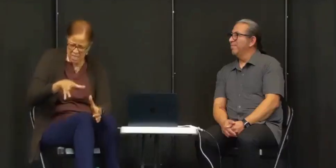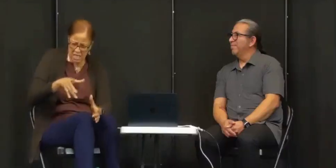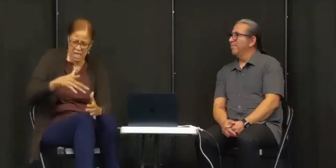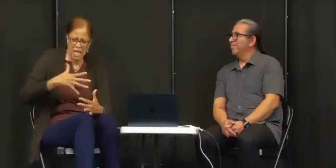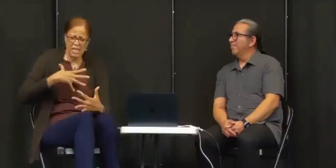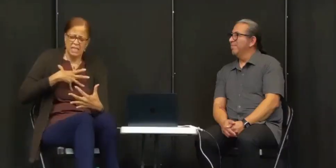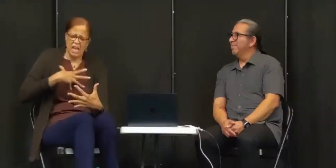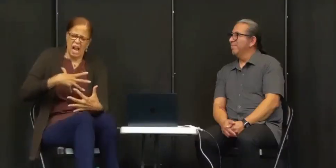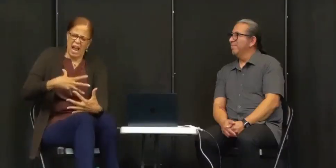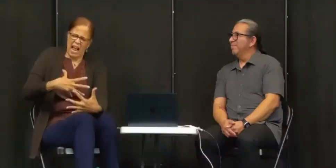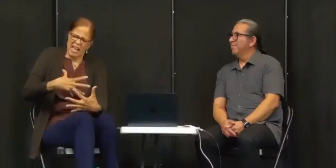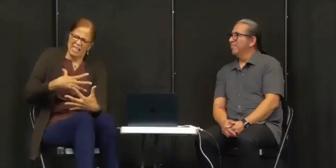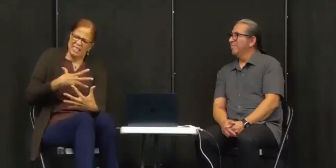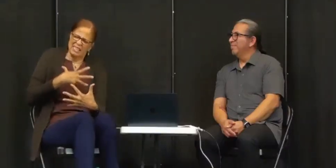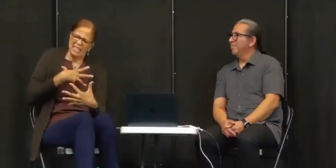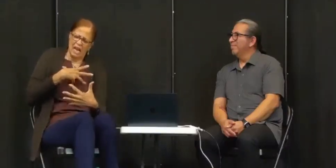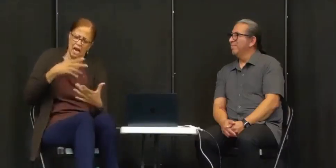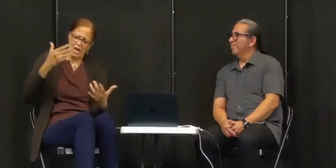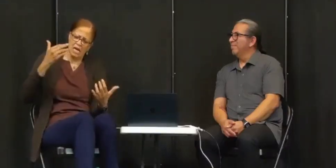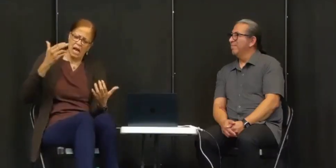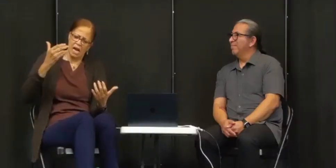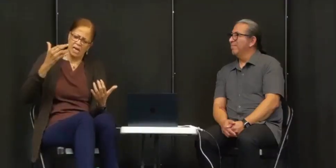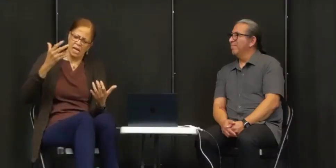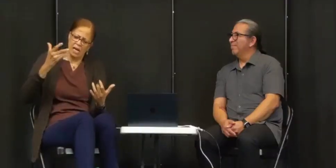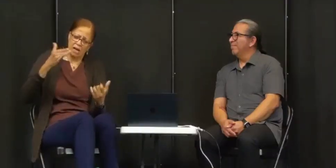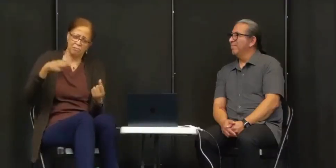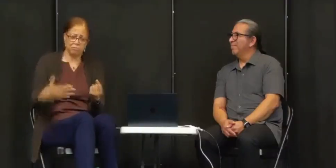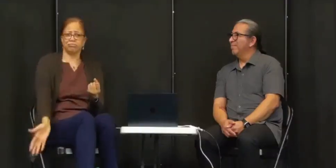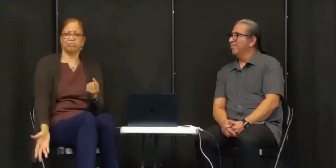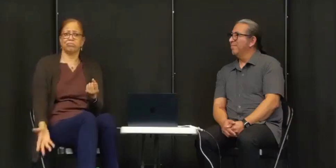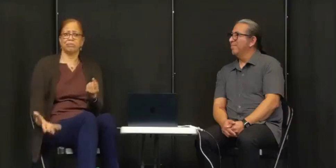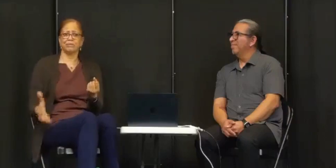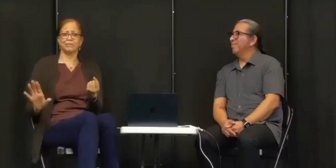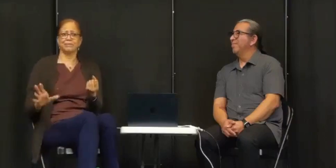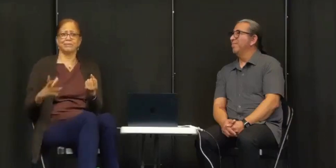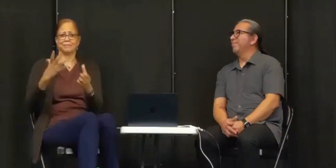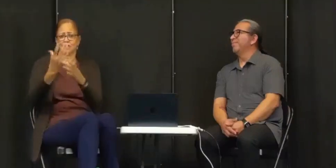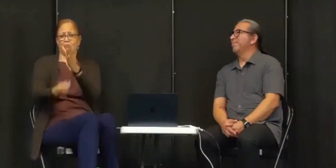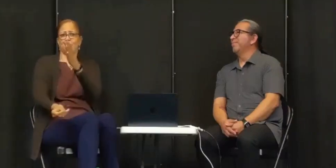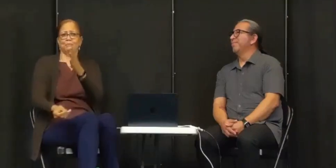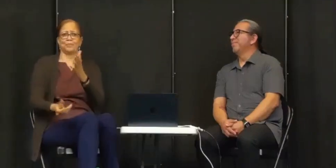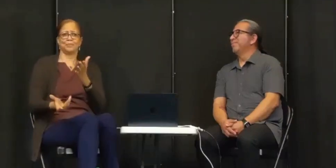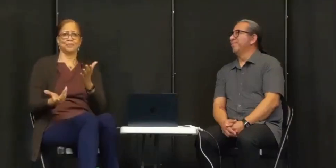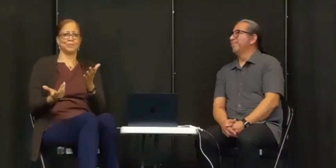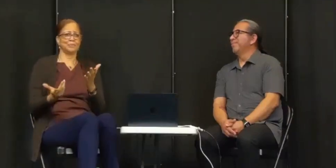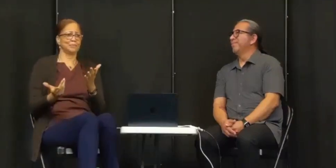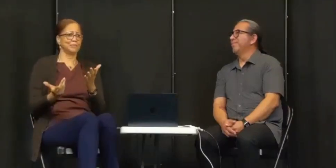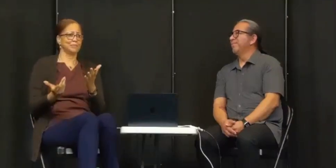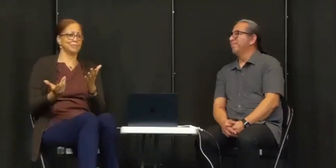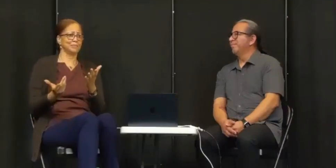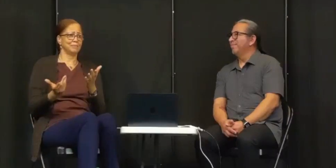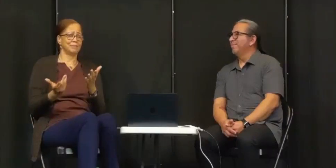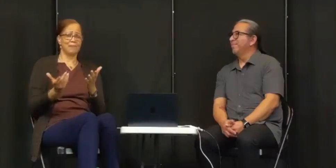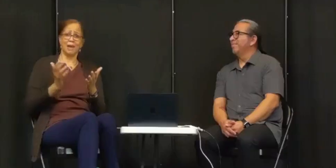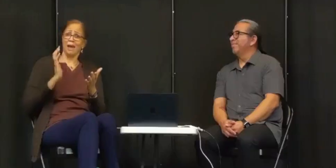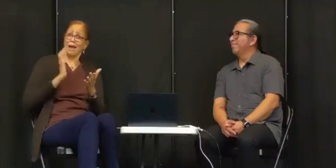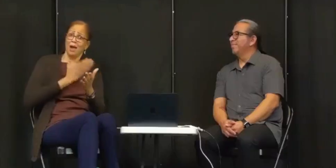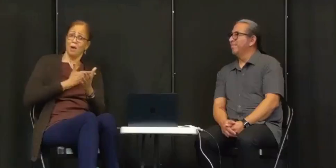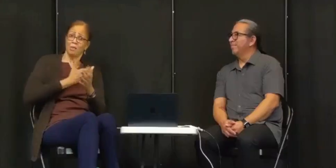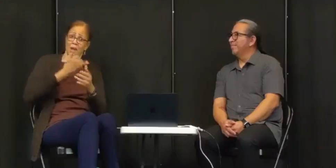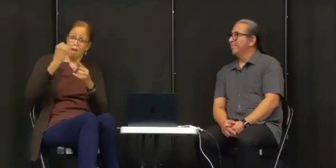down the hall. And he was gasping for his last breaths. And he passed just then.